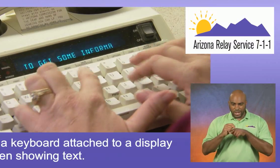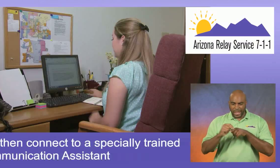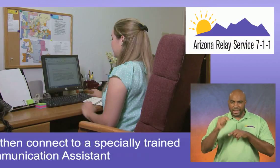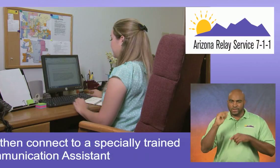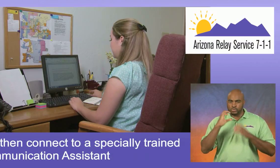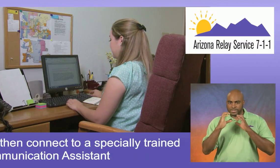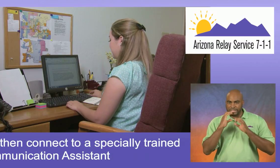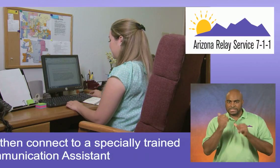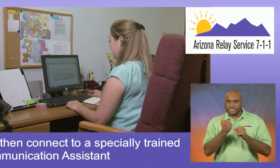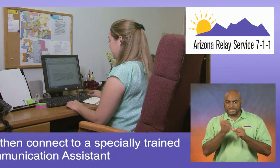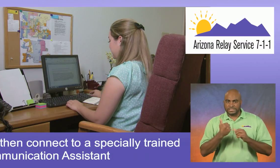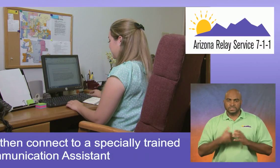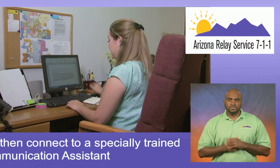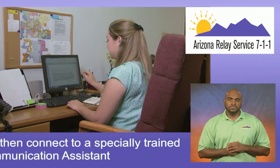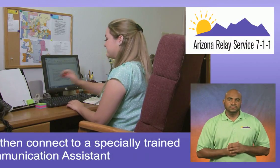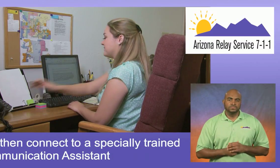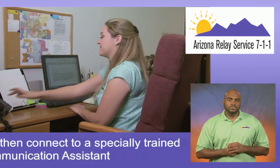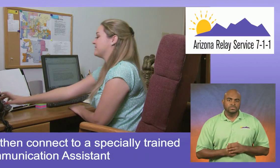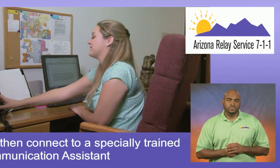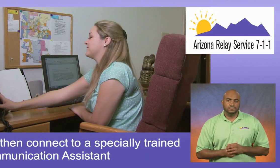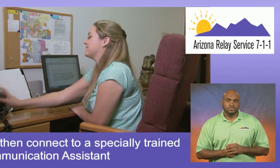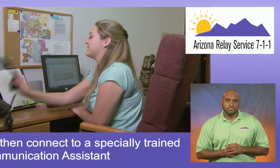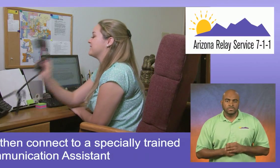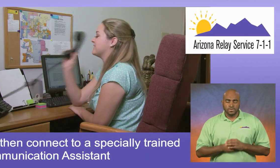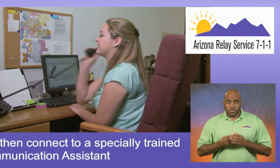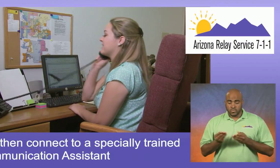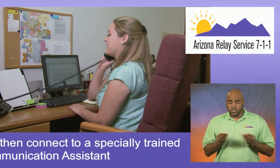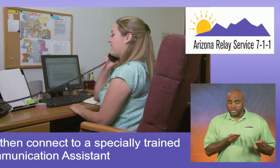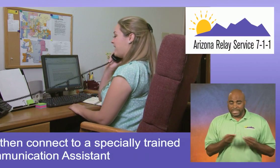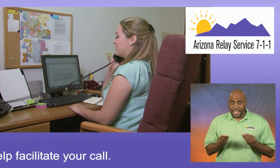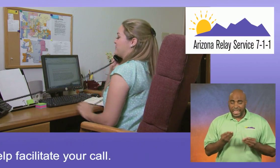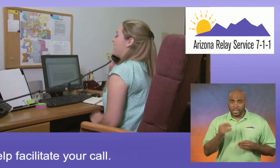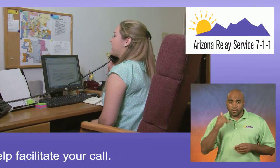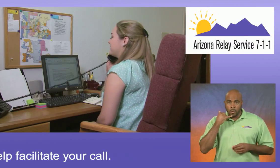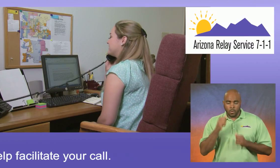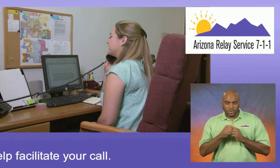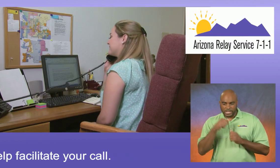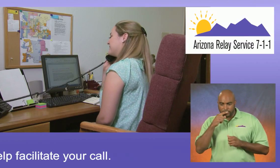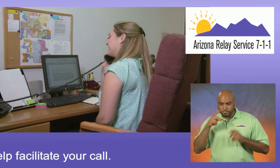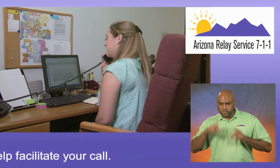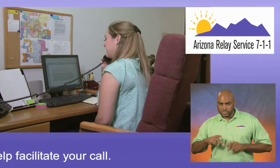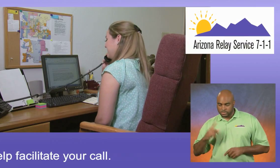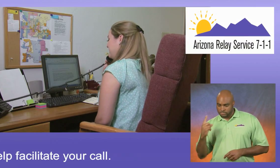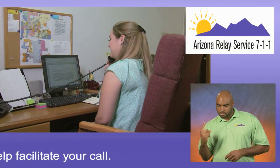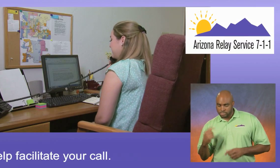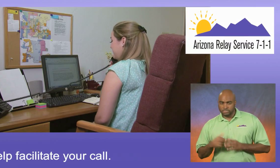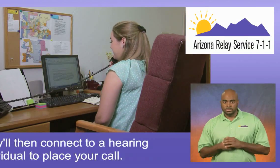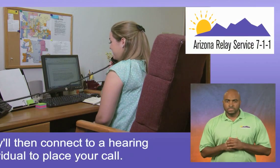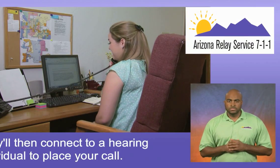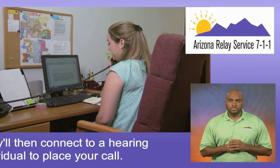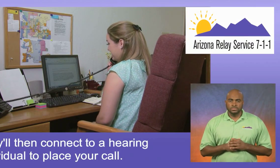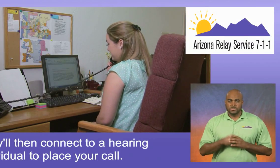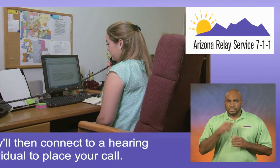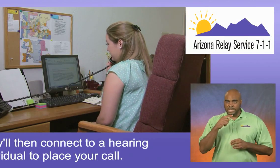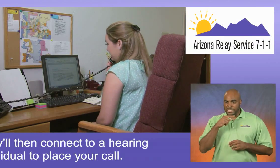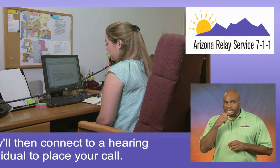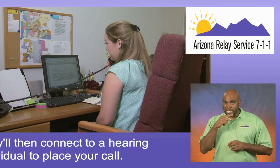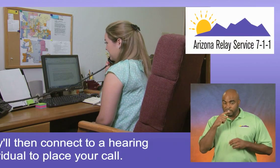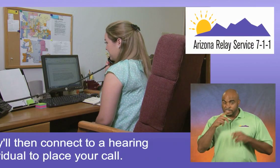You then connect to a specially trained communication assistant to help facilitate your call. They'll then connect to a hearing individual